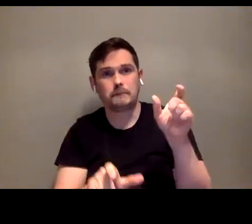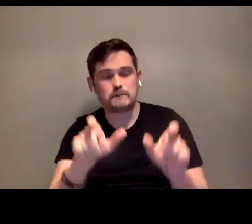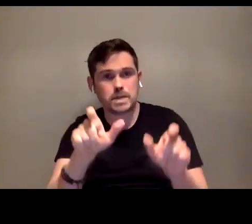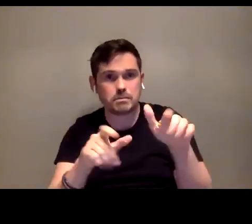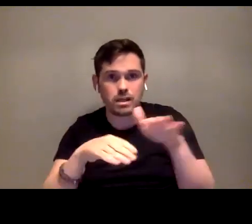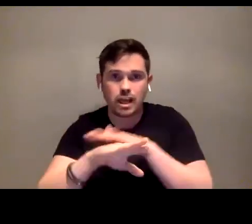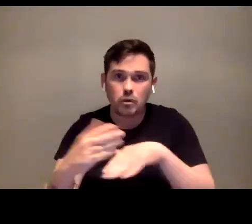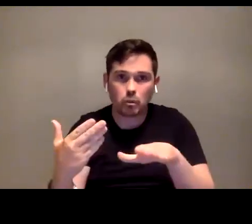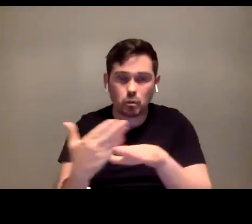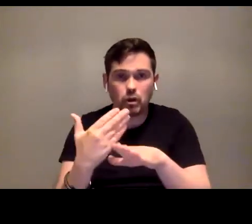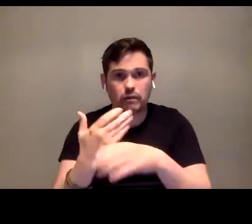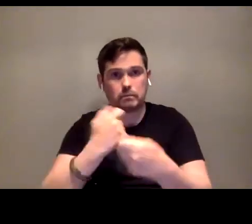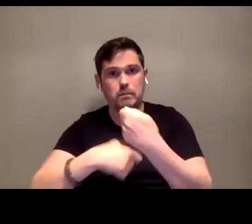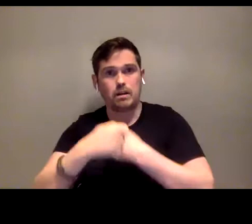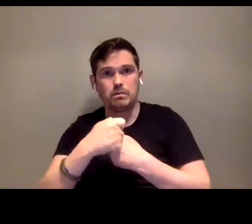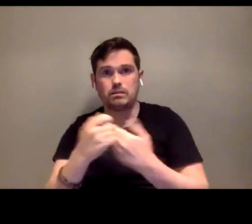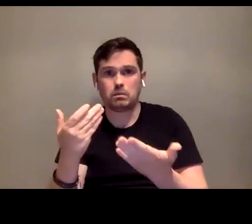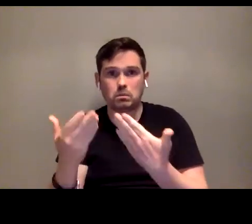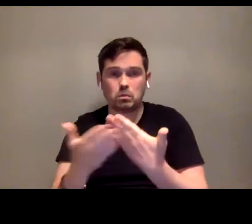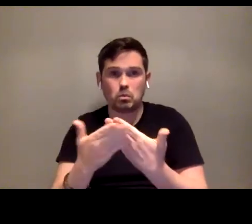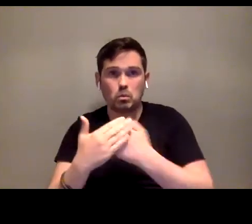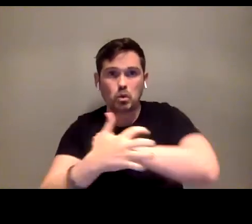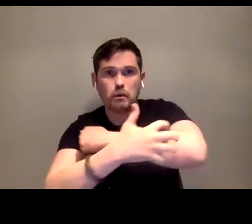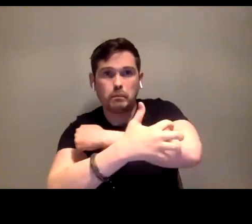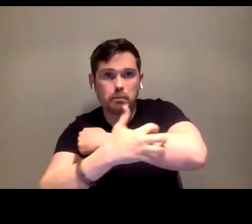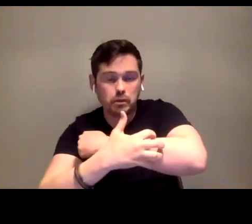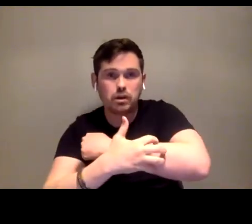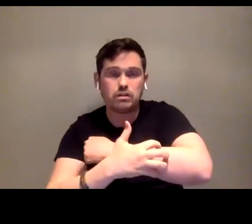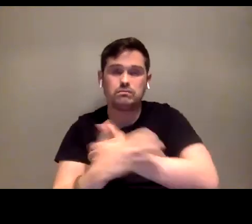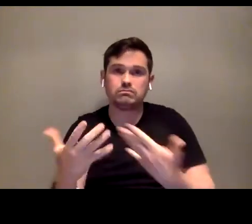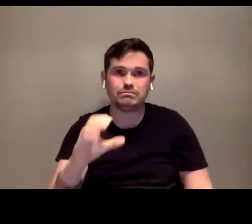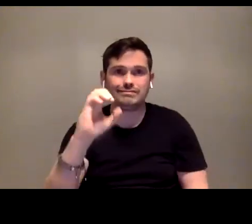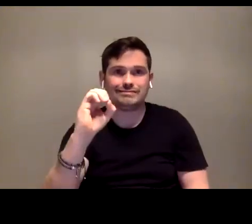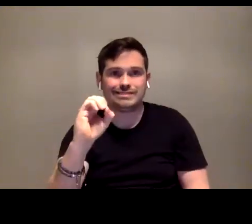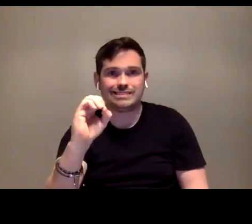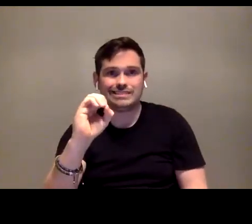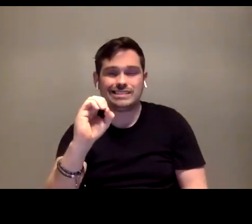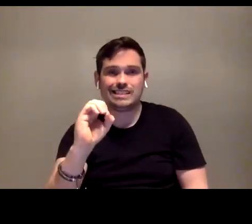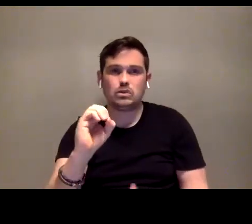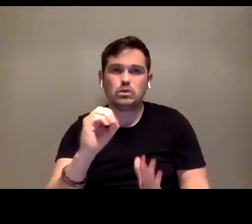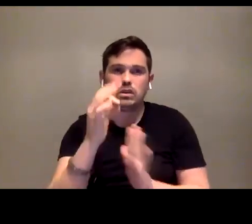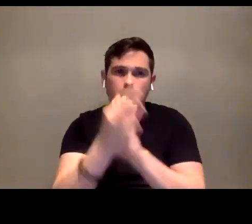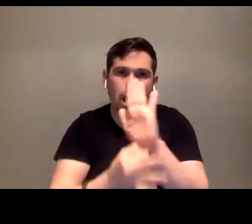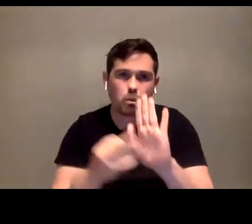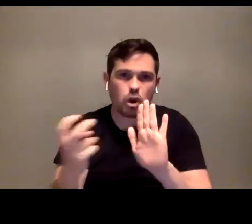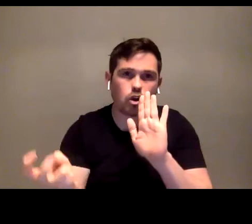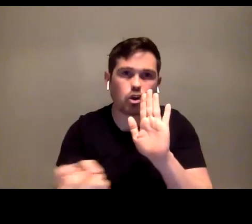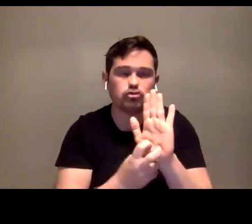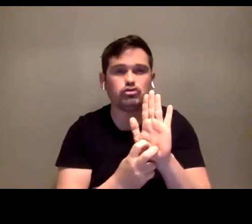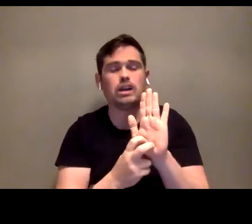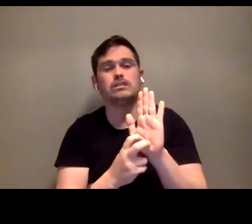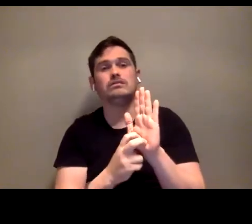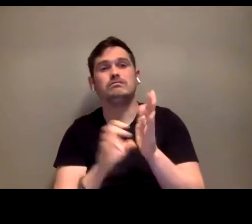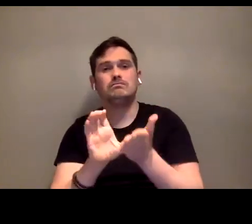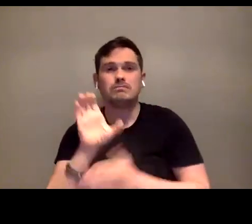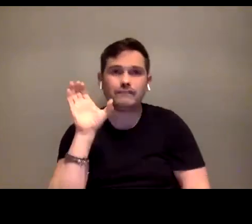think some of the other speakers mentioned zero-hour contracts. We've also seen, you know, there's been sort of cuts in investments and cuts, you know,